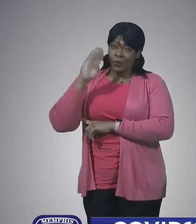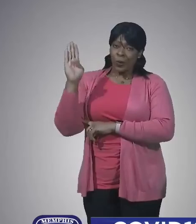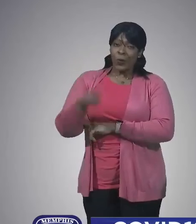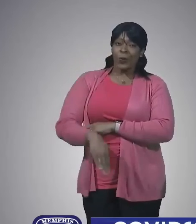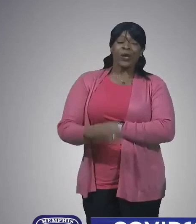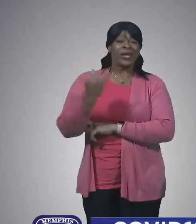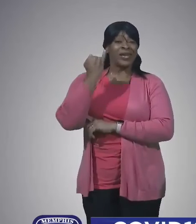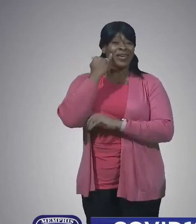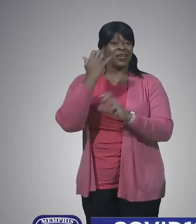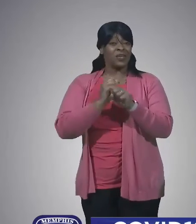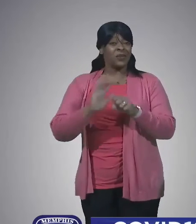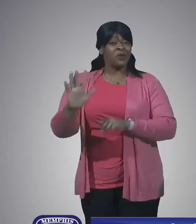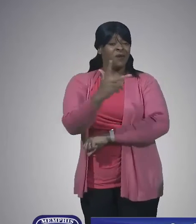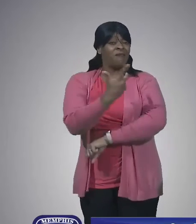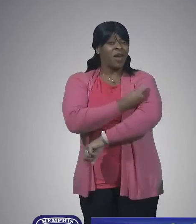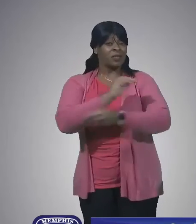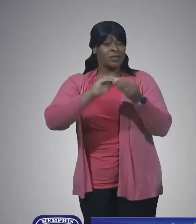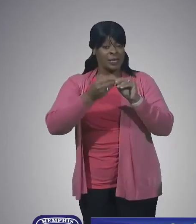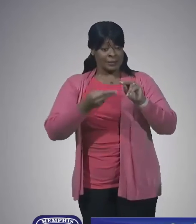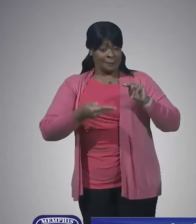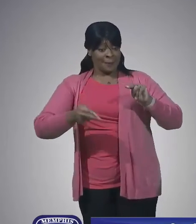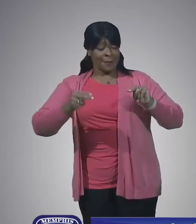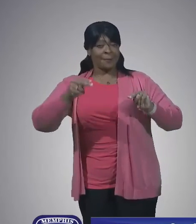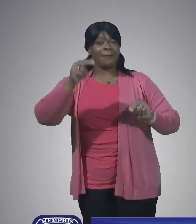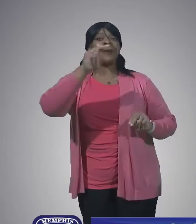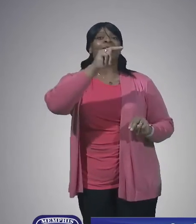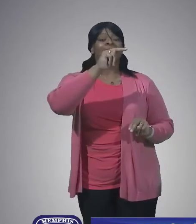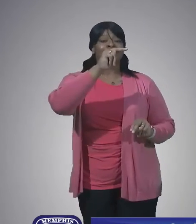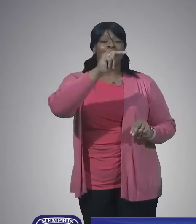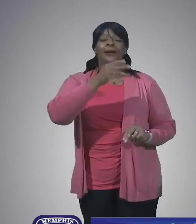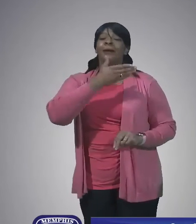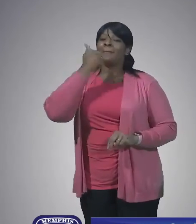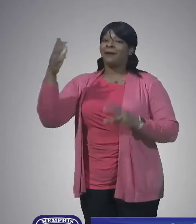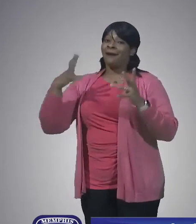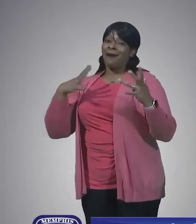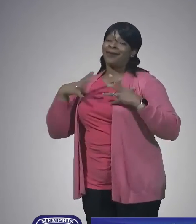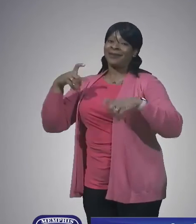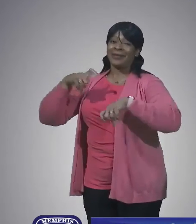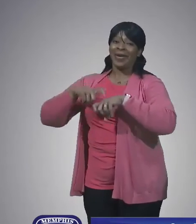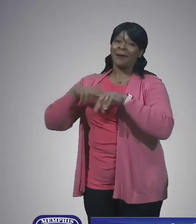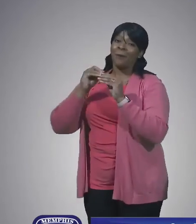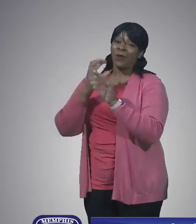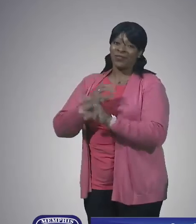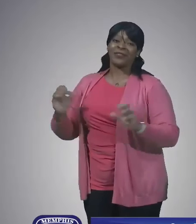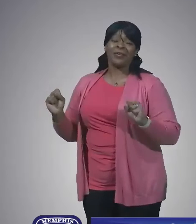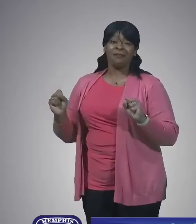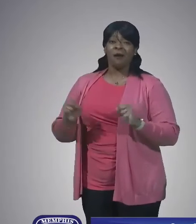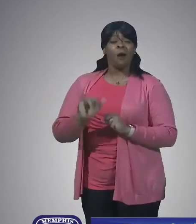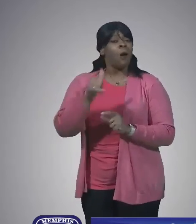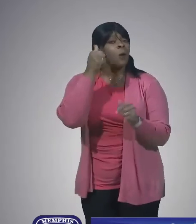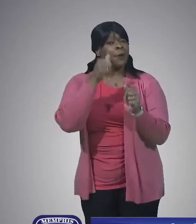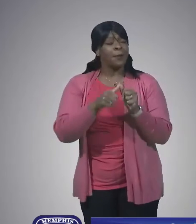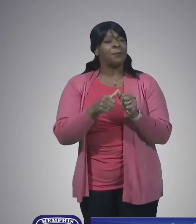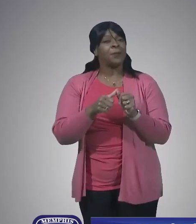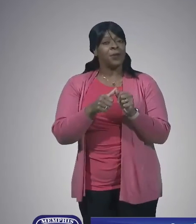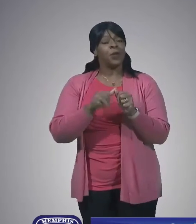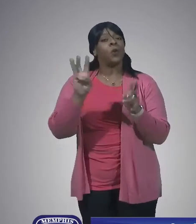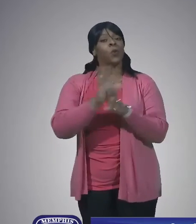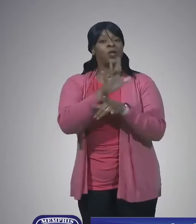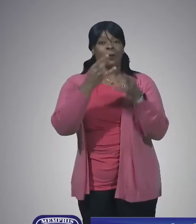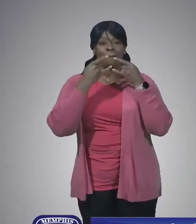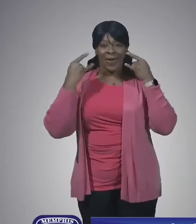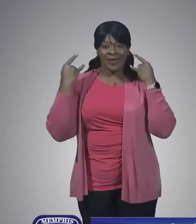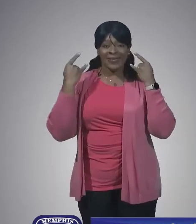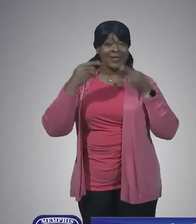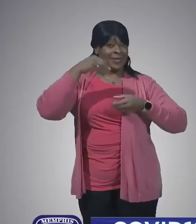if we get our vaccination rates up, we're going to have a much better holiday season. And then also, remember, wear your masks